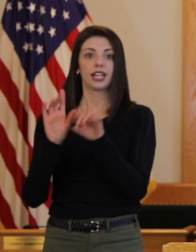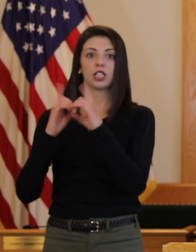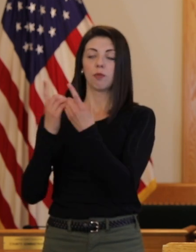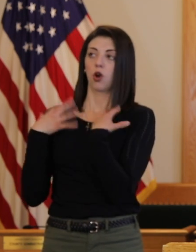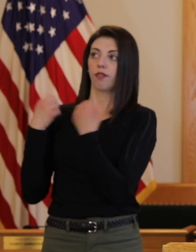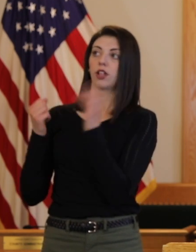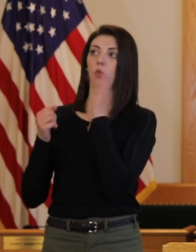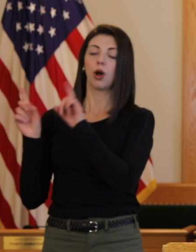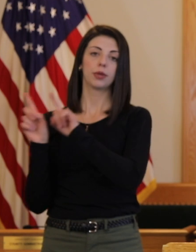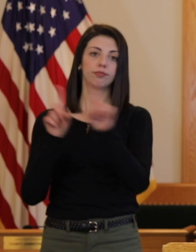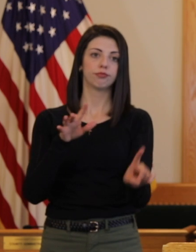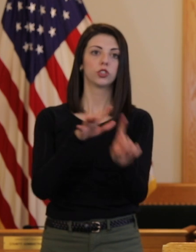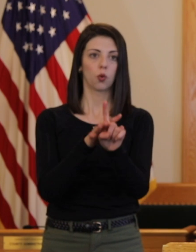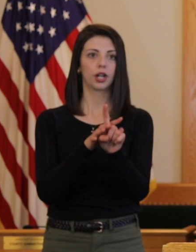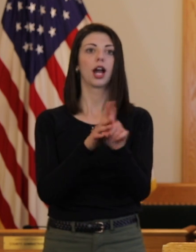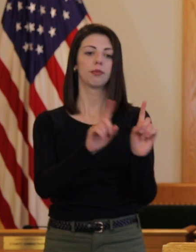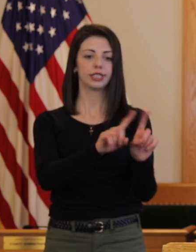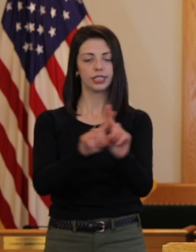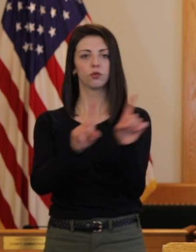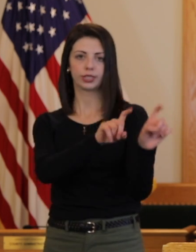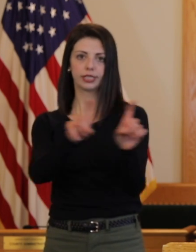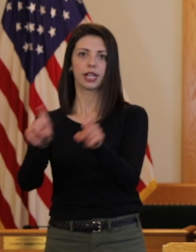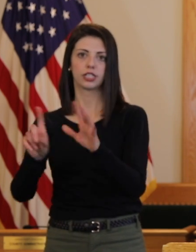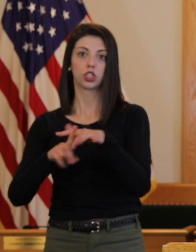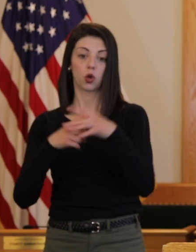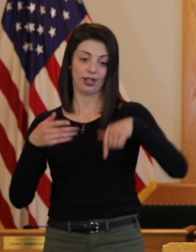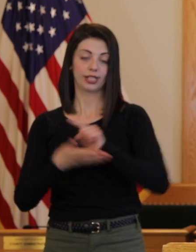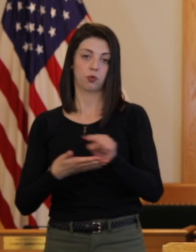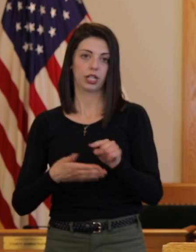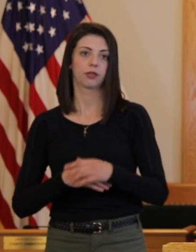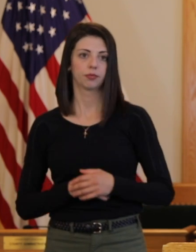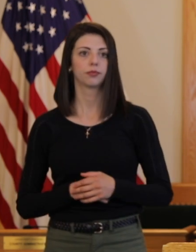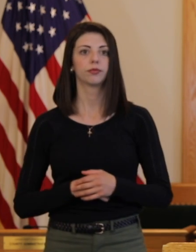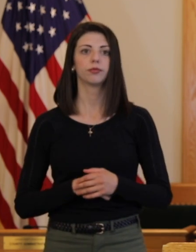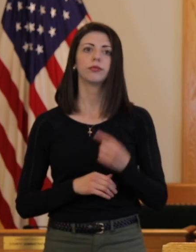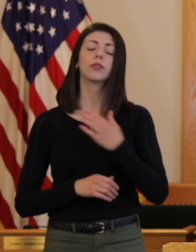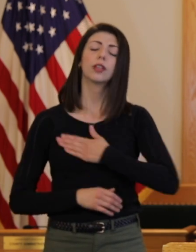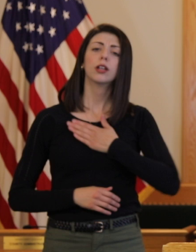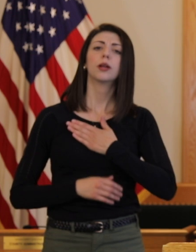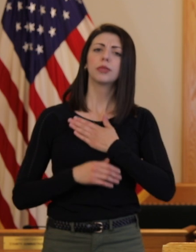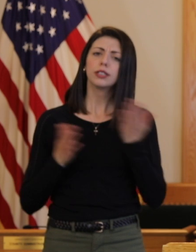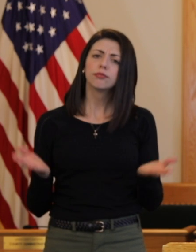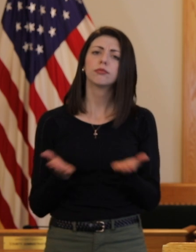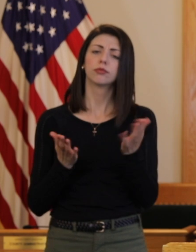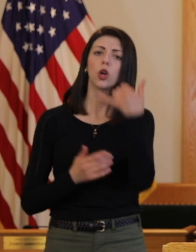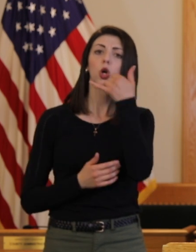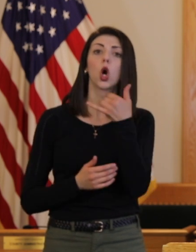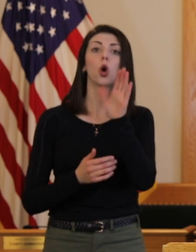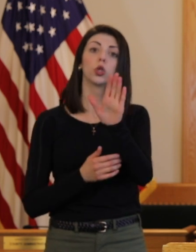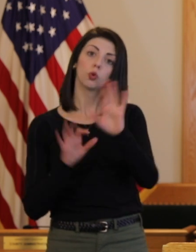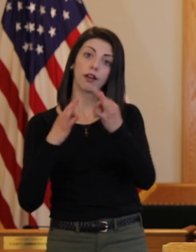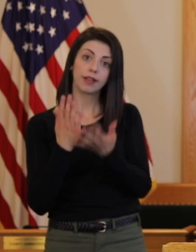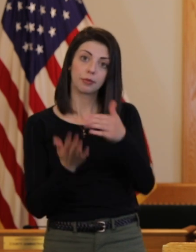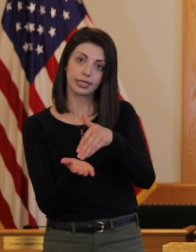residents starting this week. We encourage all residents to contact their primary care providers to discuss testing issues or